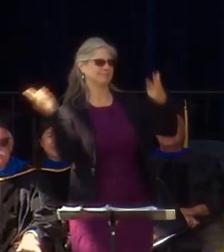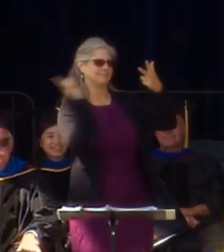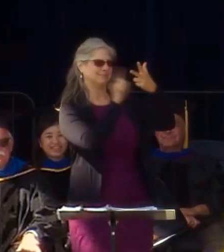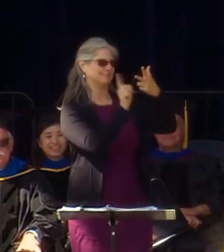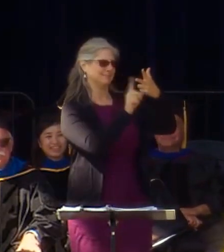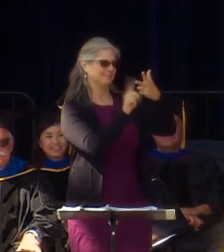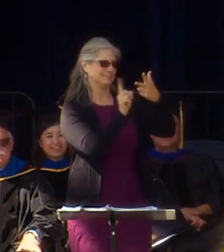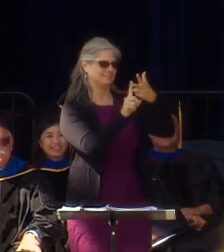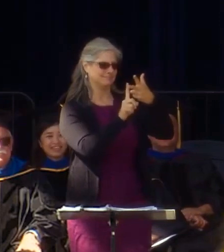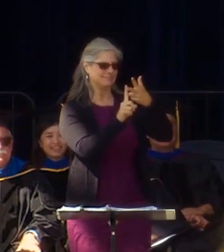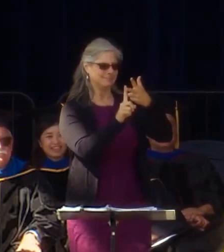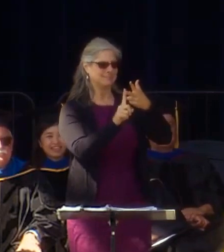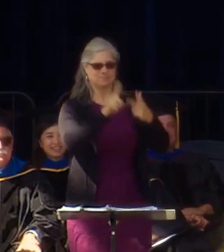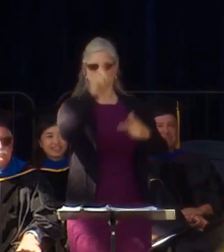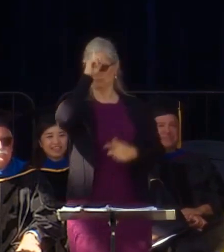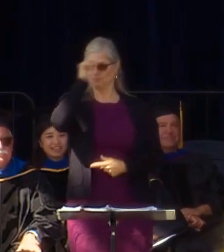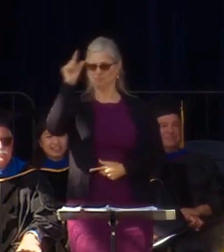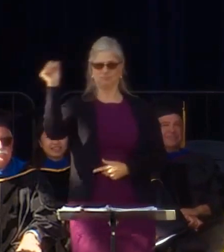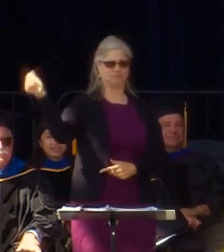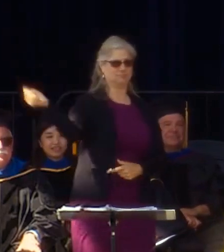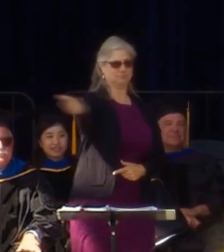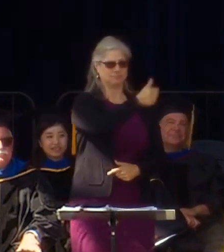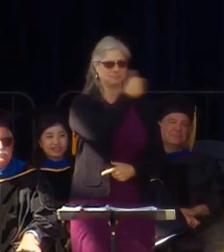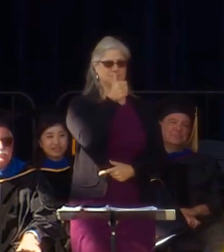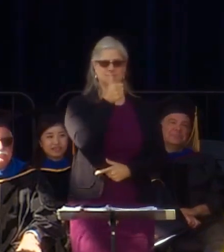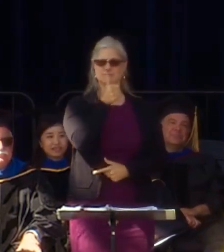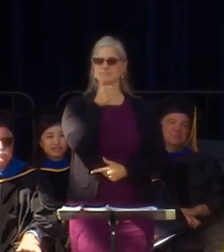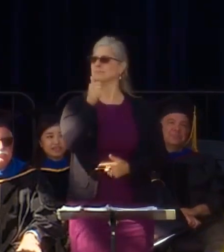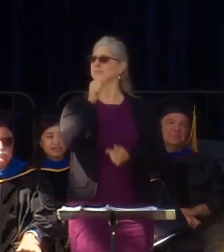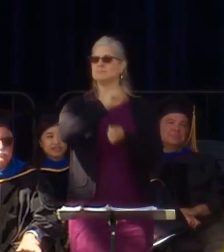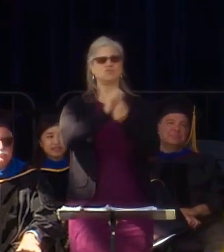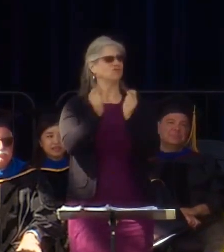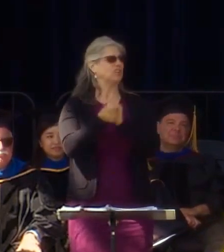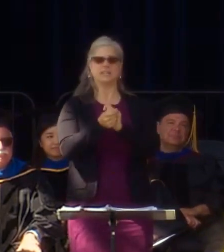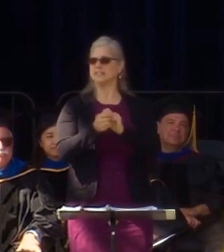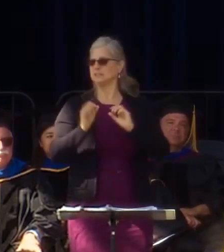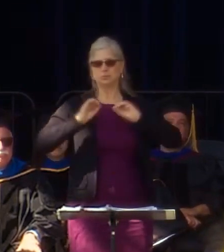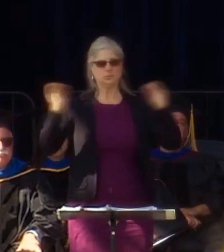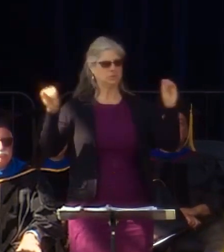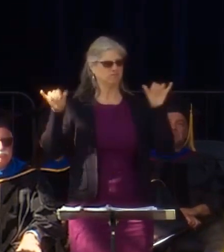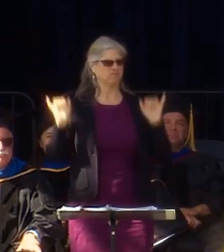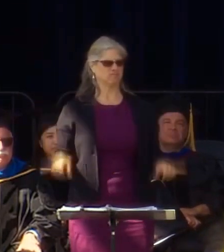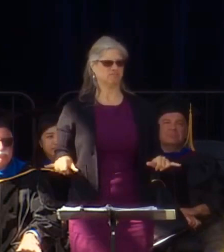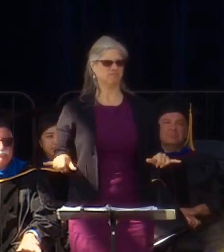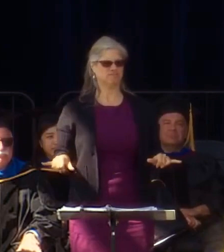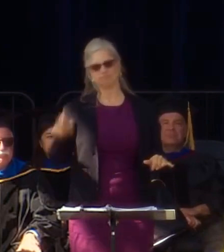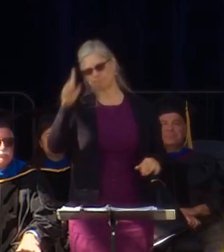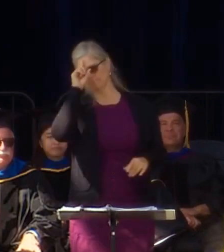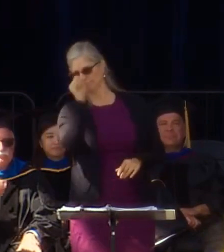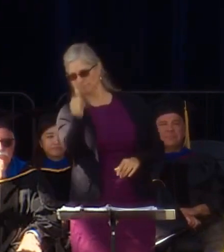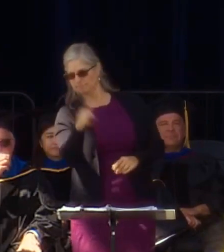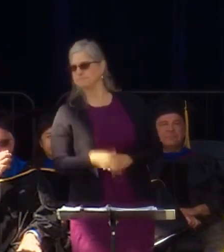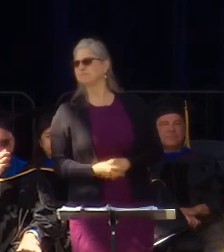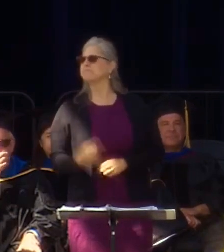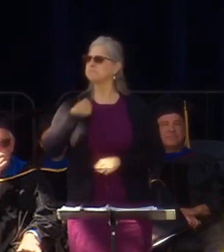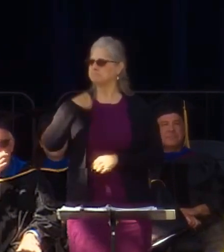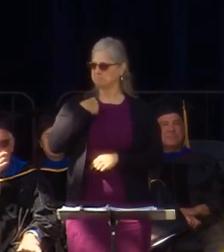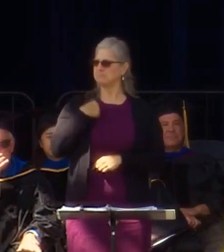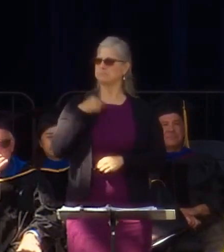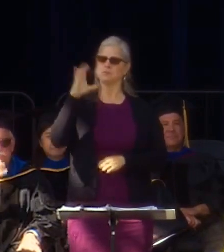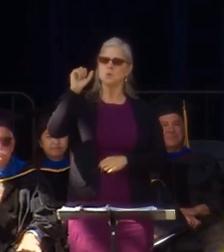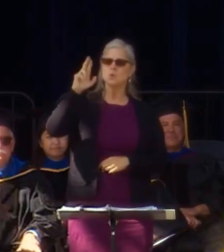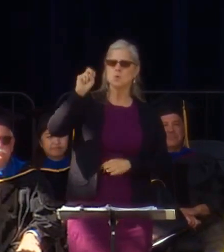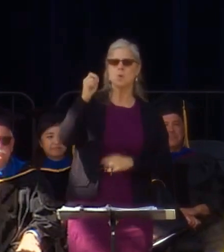Number three, it's up to you what doesn't change. I've developed some core values